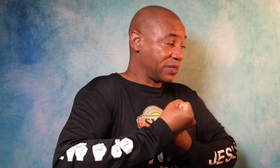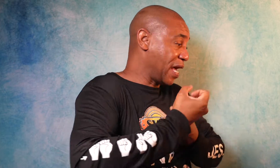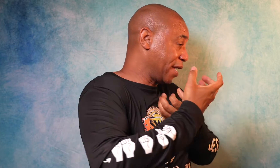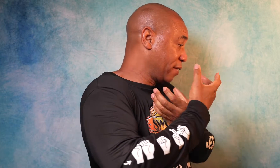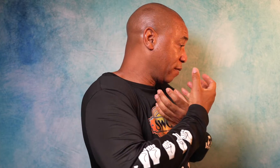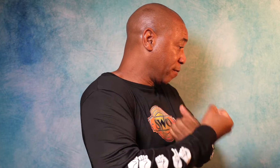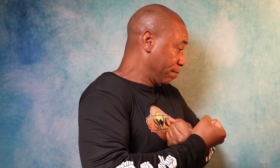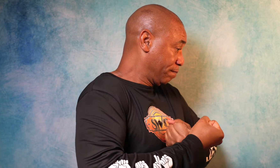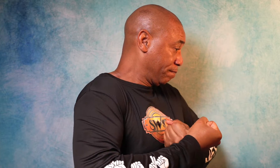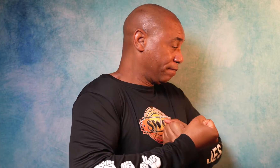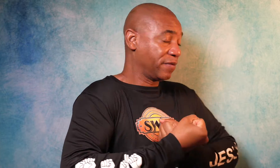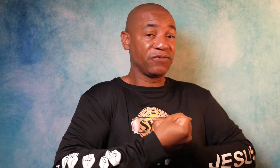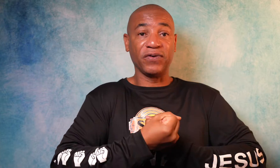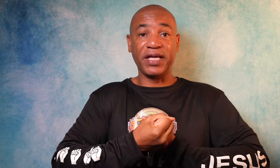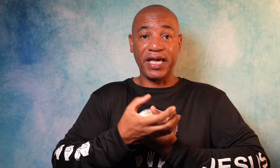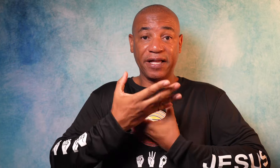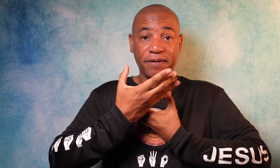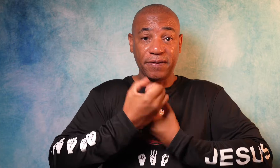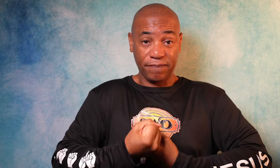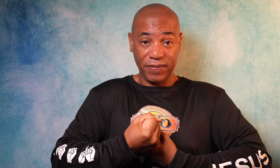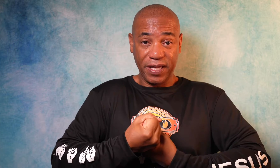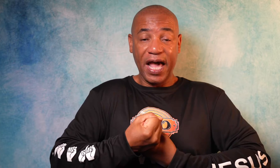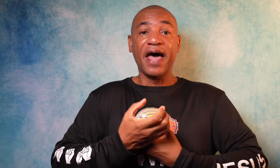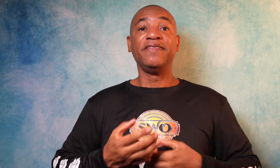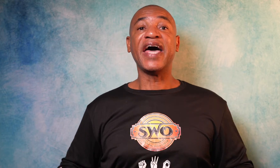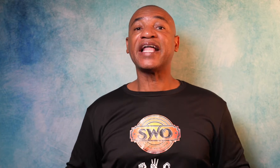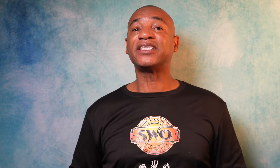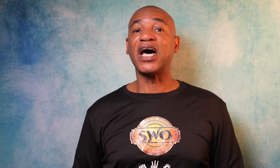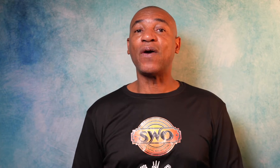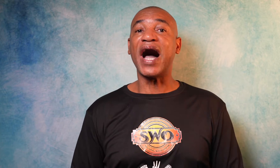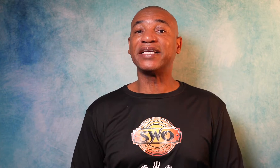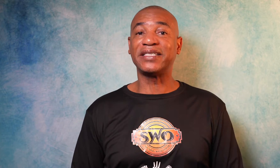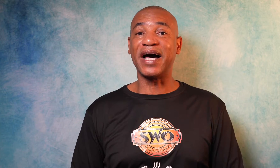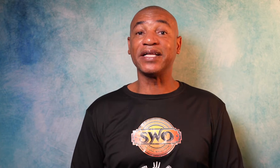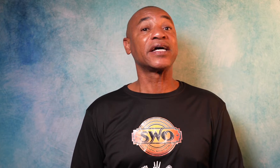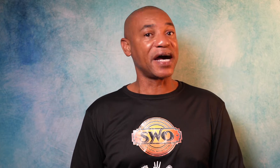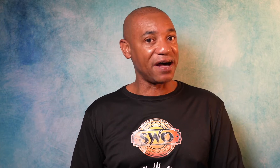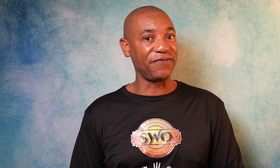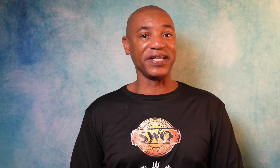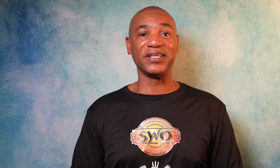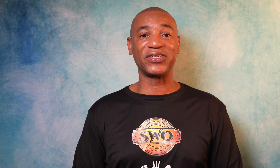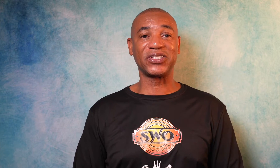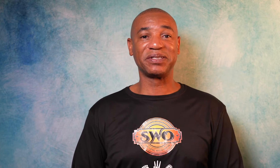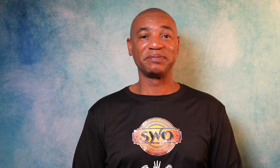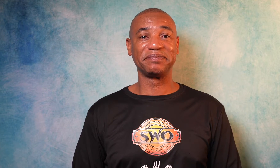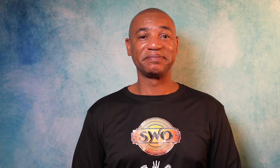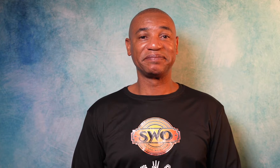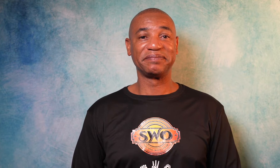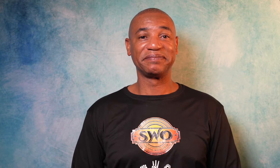side. Front again. That is how I sign confidence.